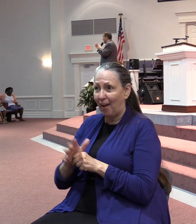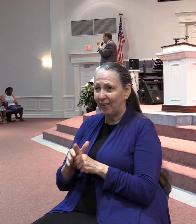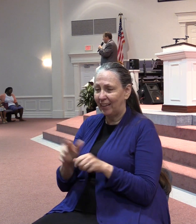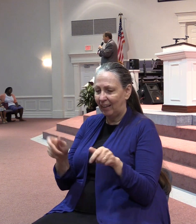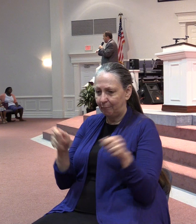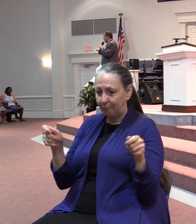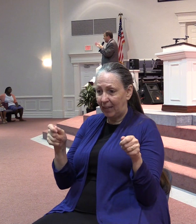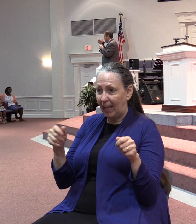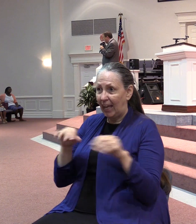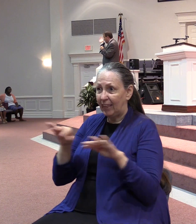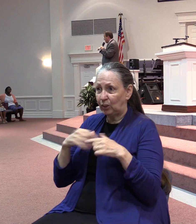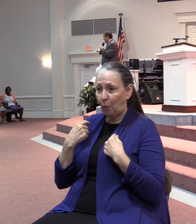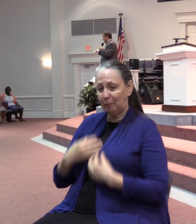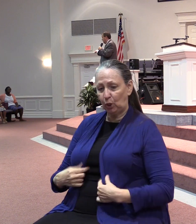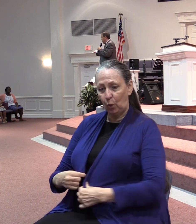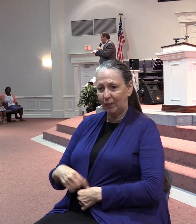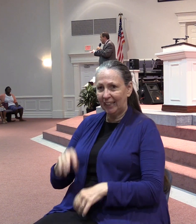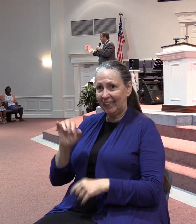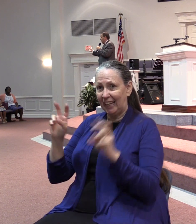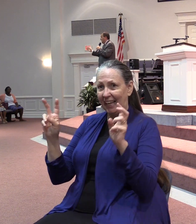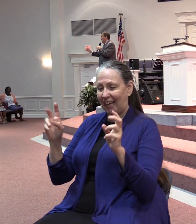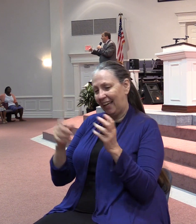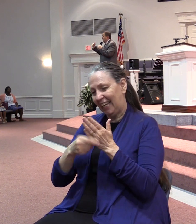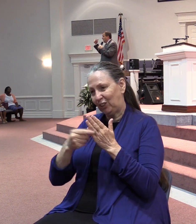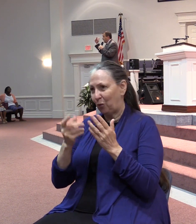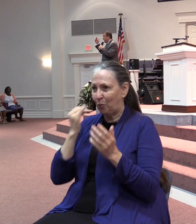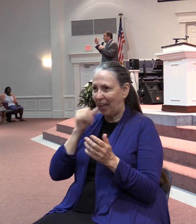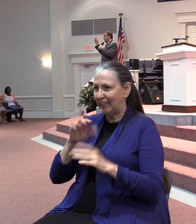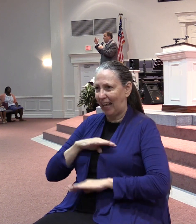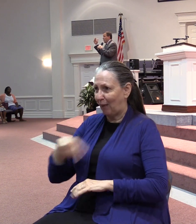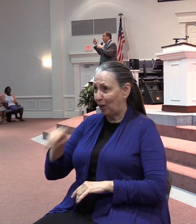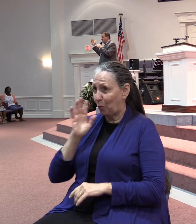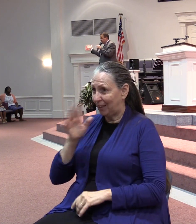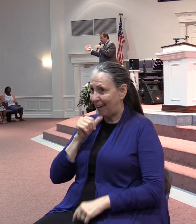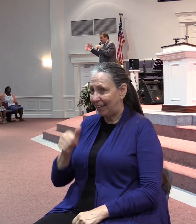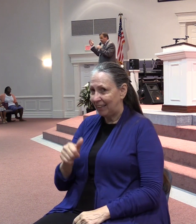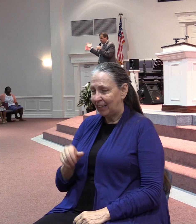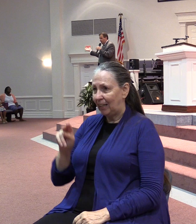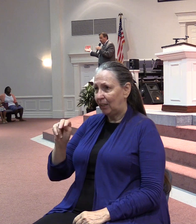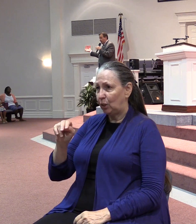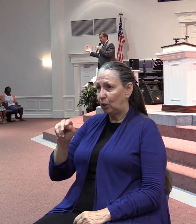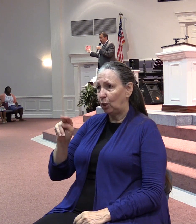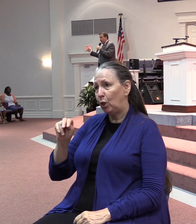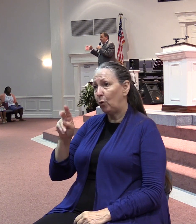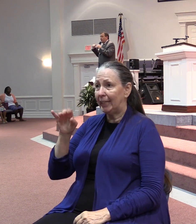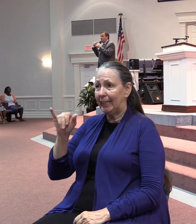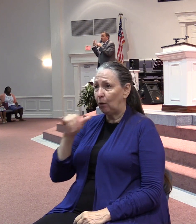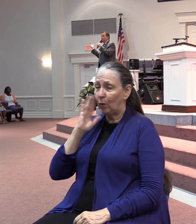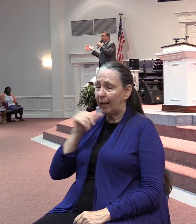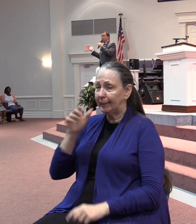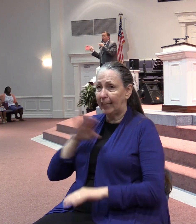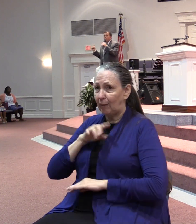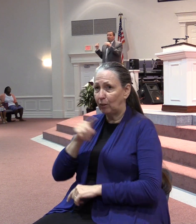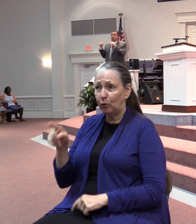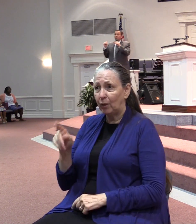The swimsuit issue is not going to continue. And then just nudity is not going to do it. And then before